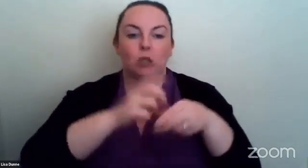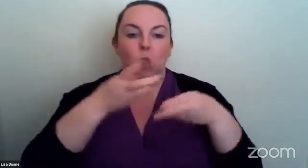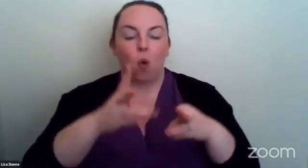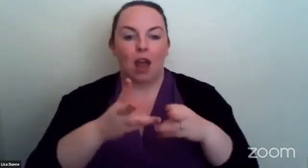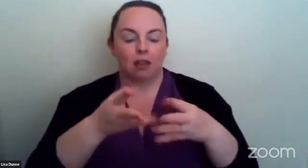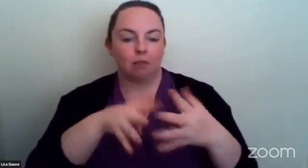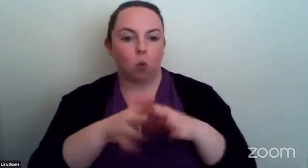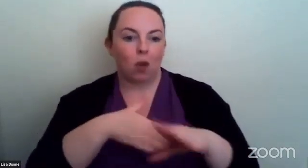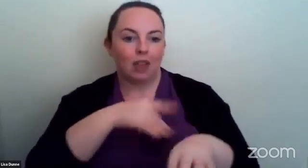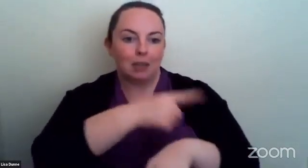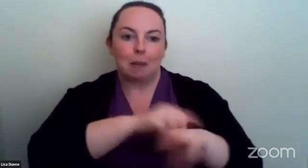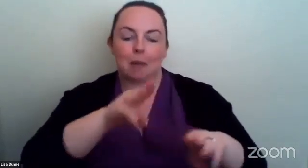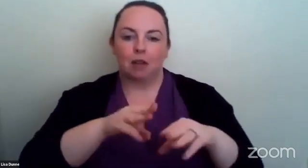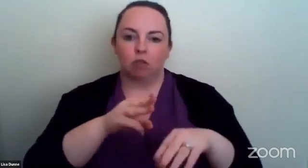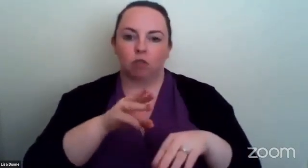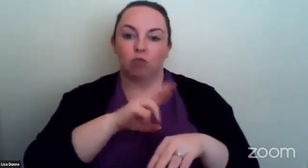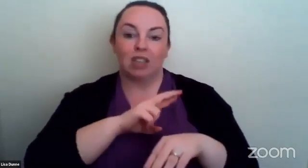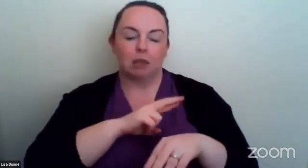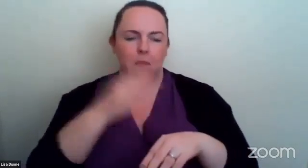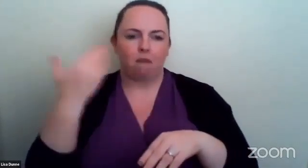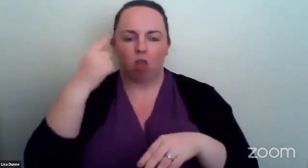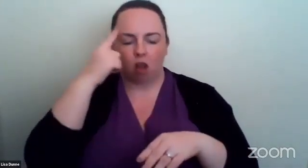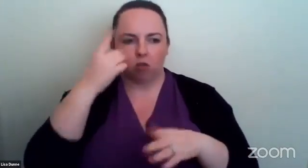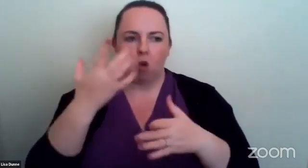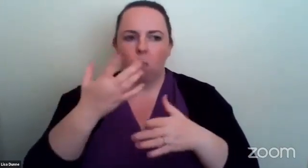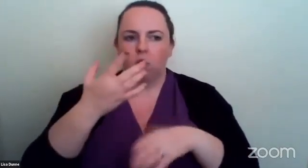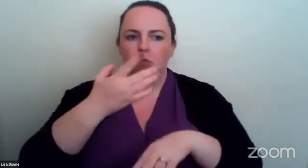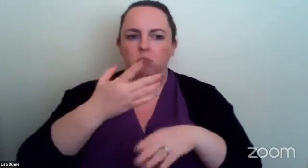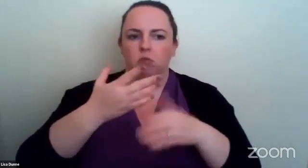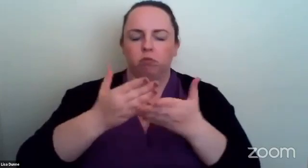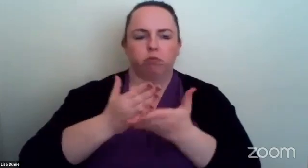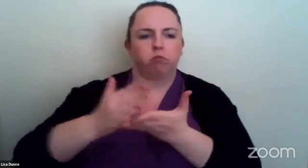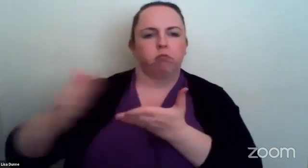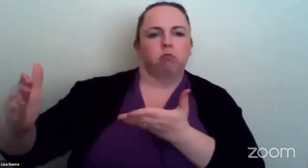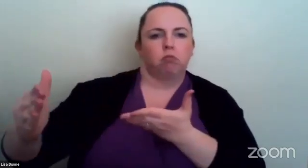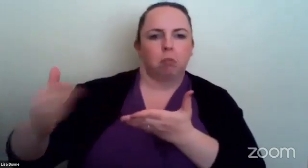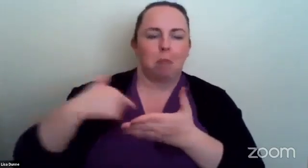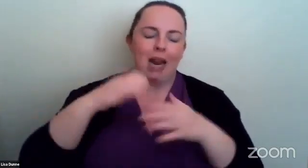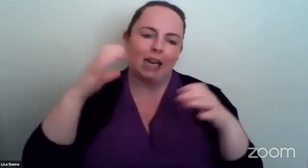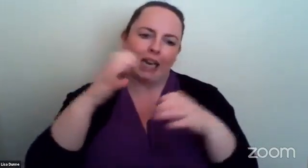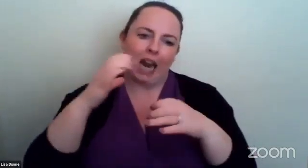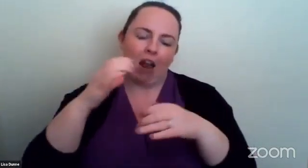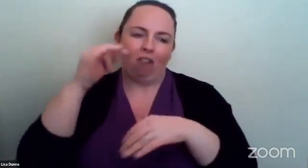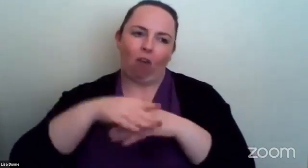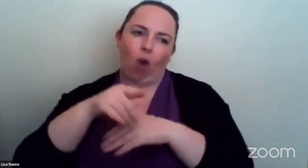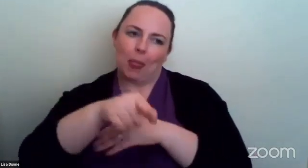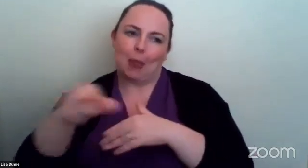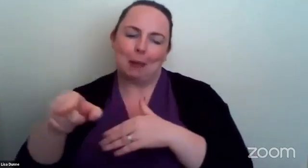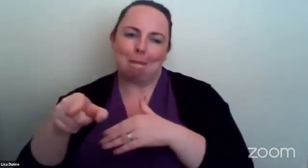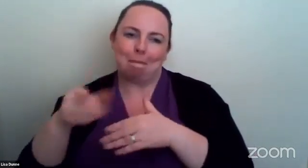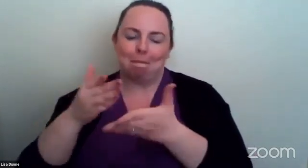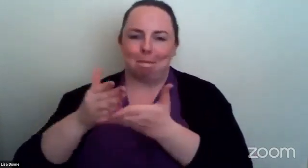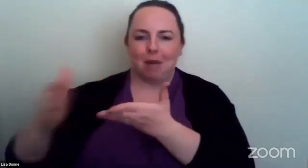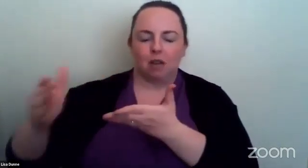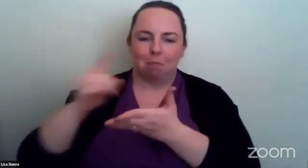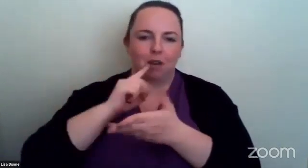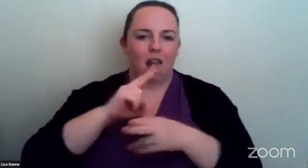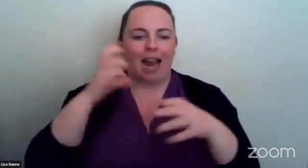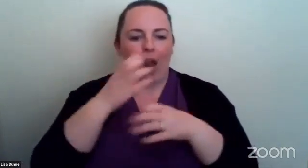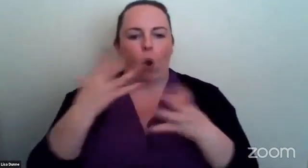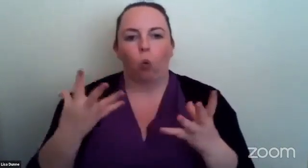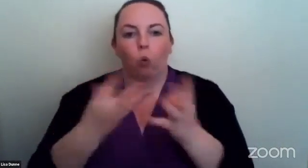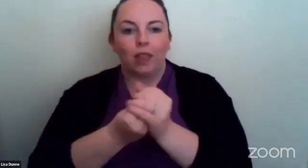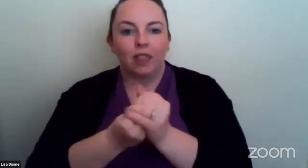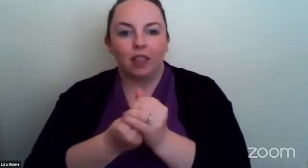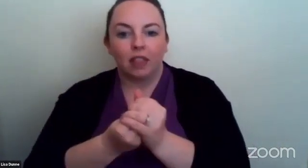people was, in a sense, isolation. We cared for, not cared with. Over time, we have moved people out of the